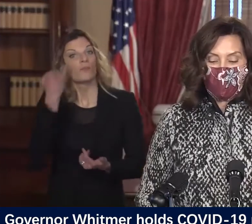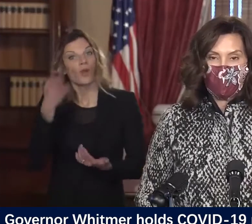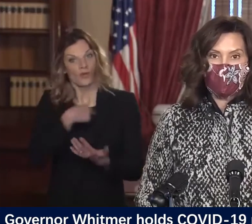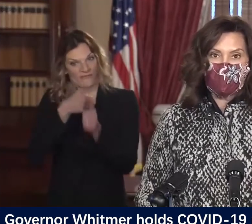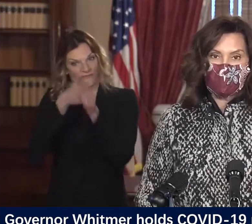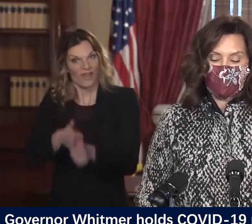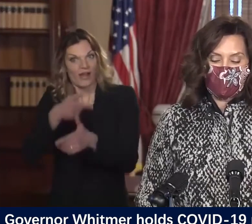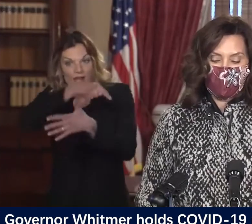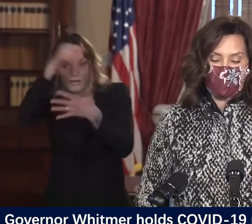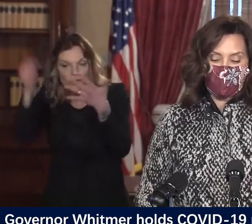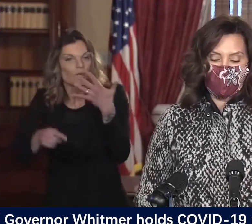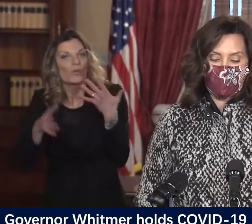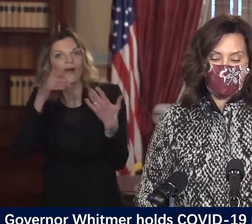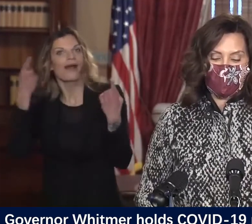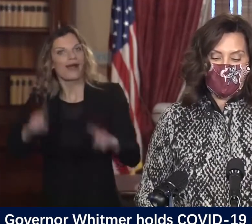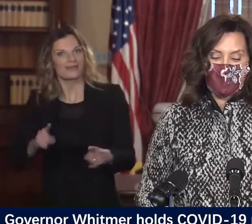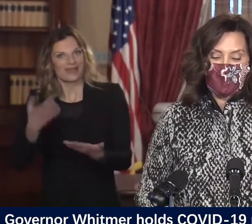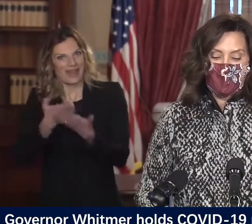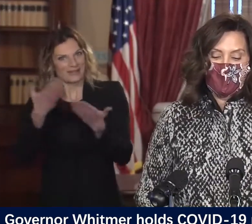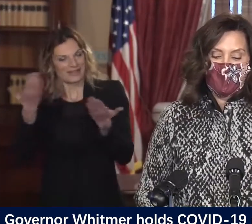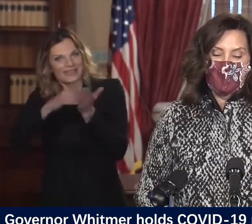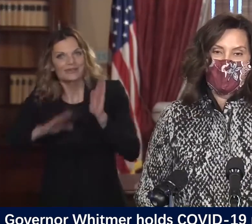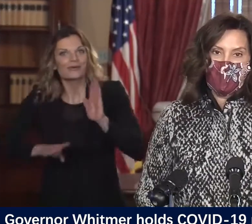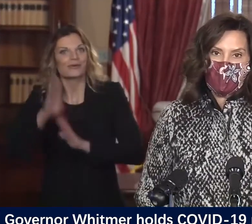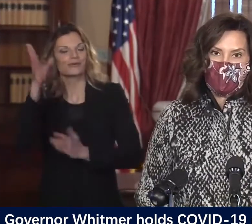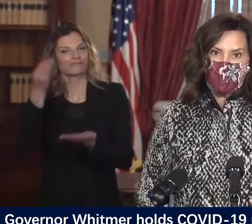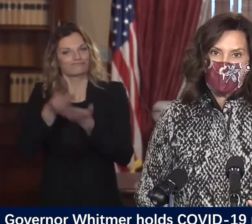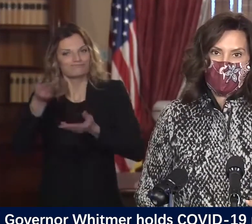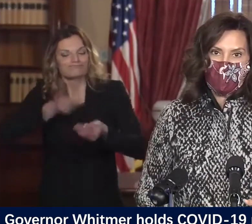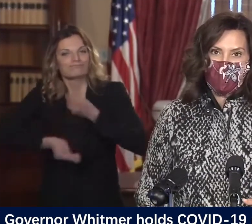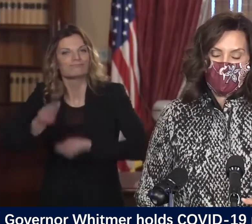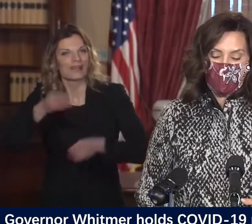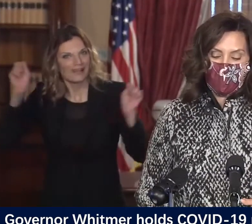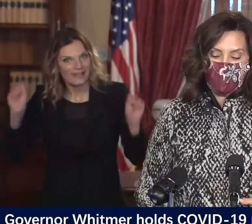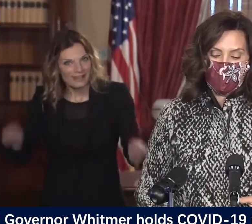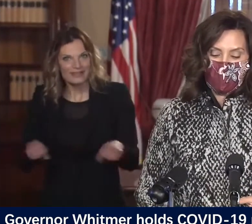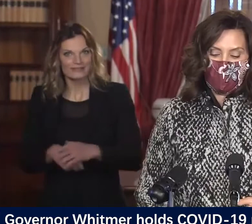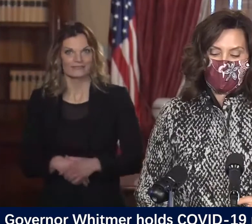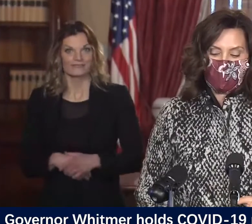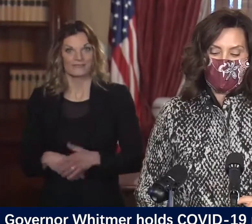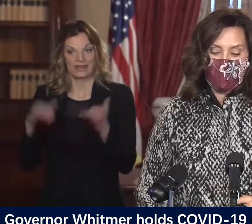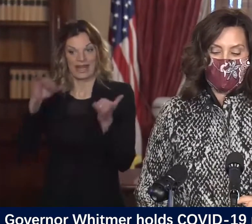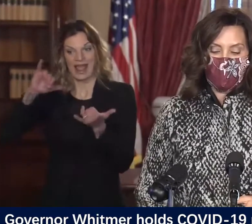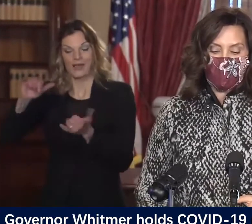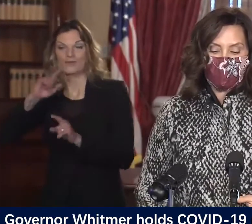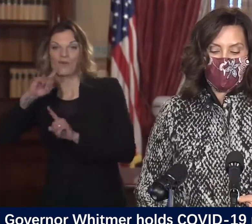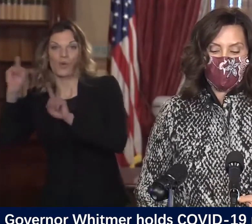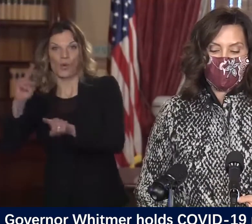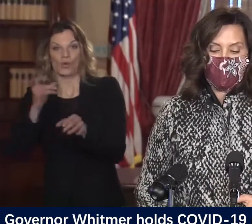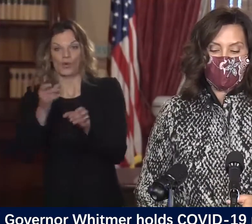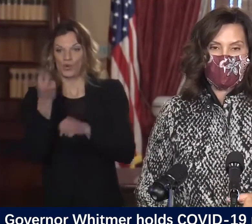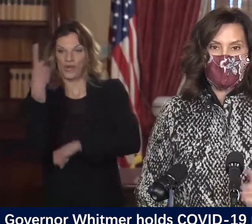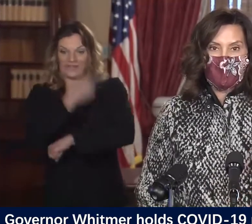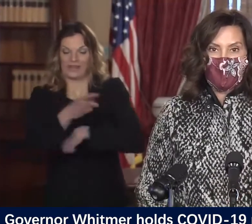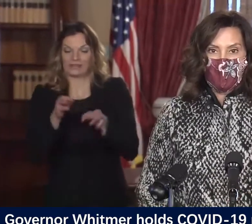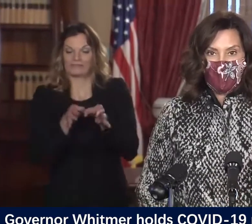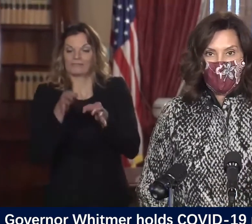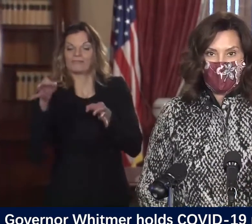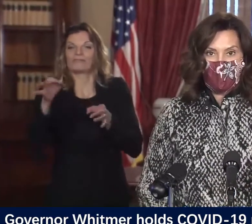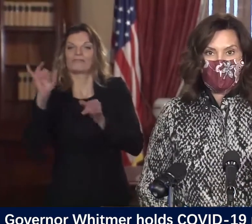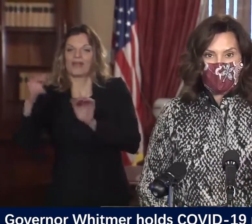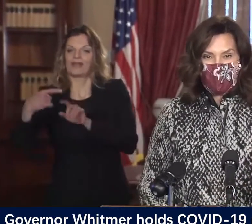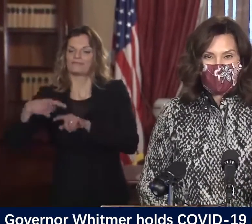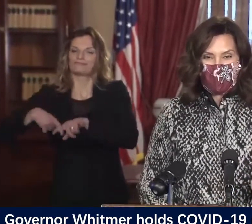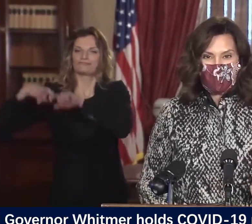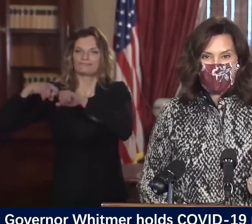and normal day-to-day activities. The epidemic order in place now is aimed at,